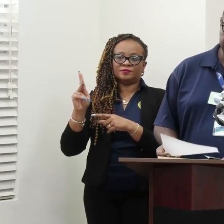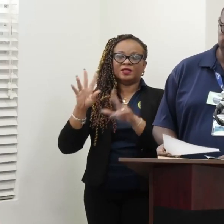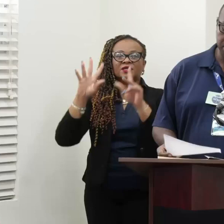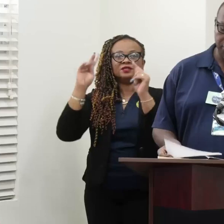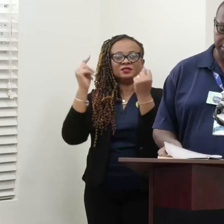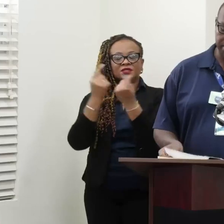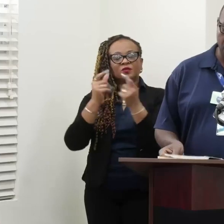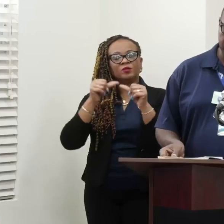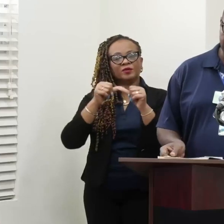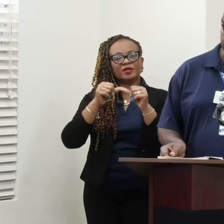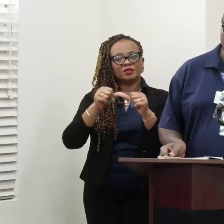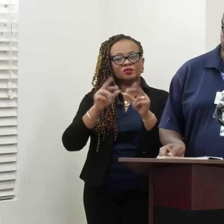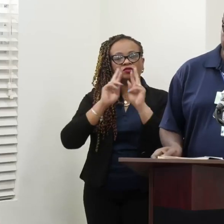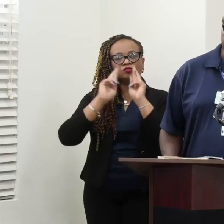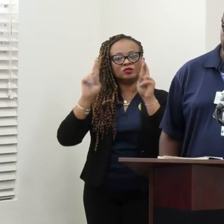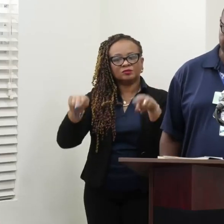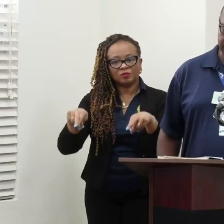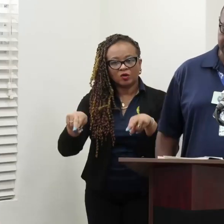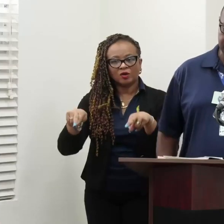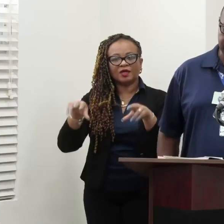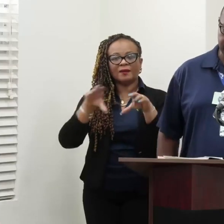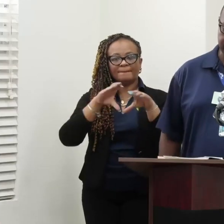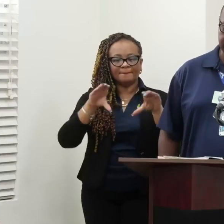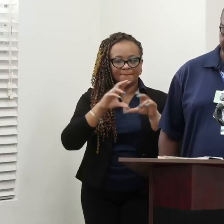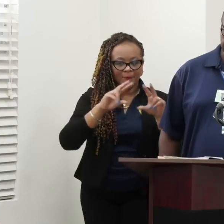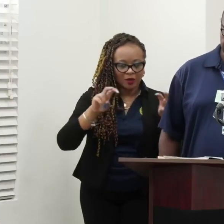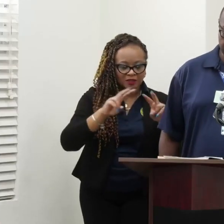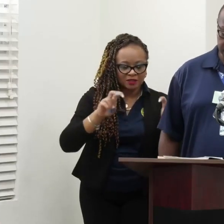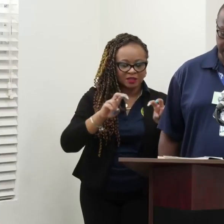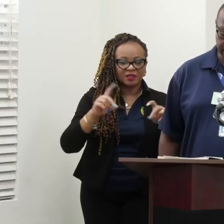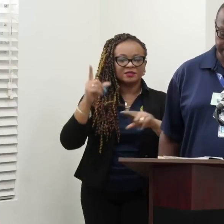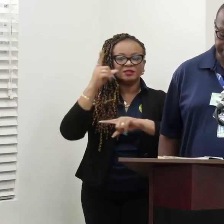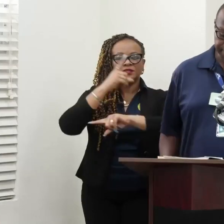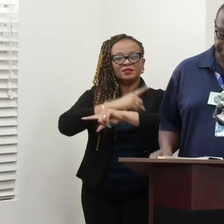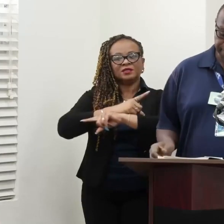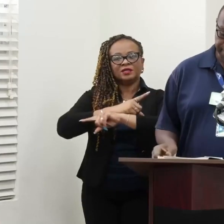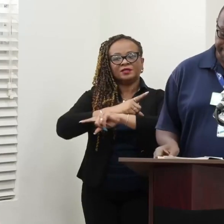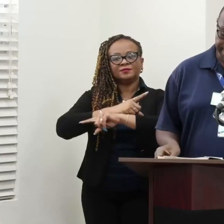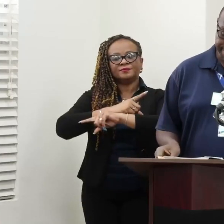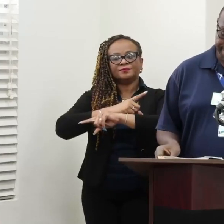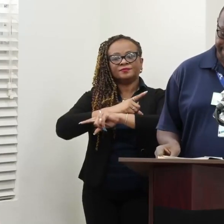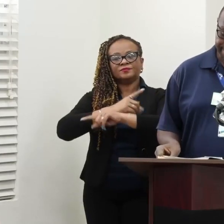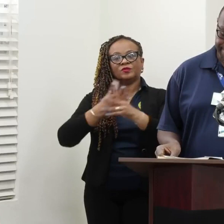team will continue to respond and monitor as the day goes by.